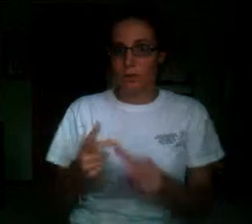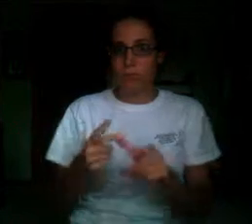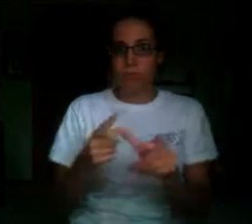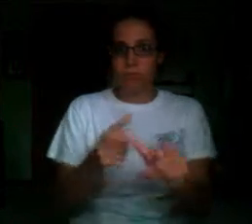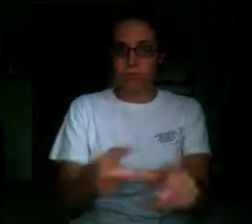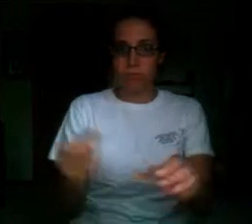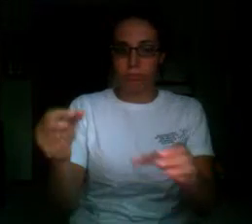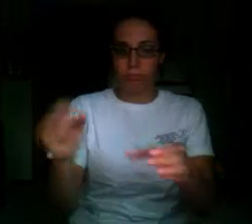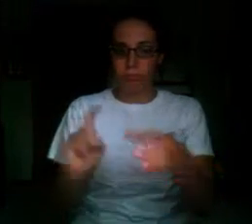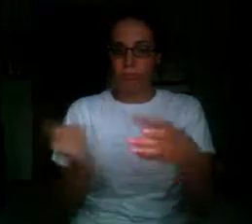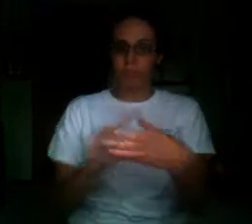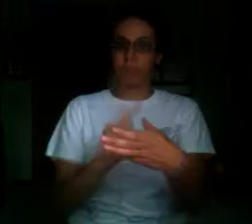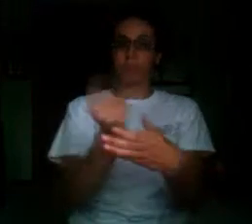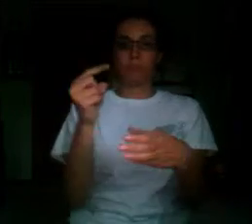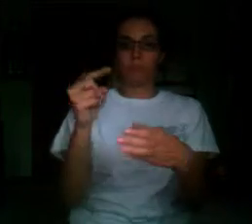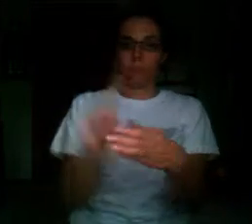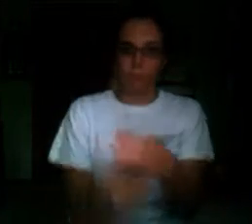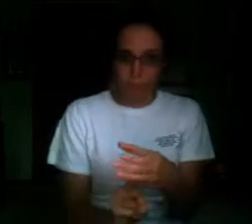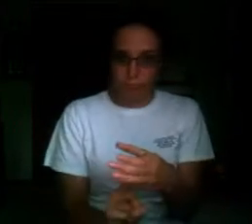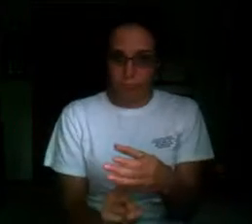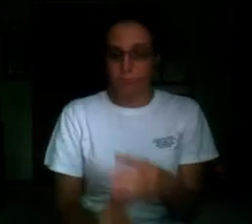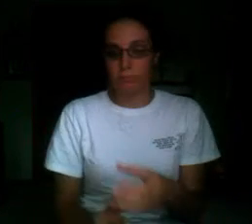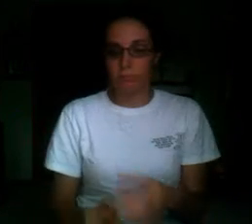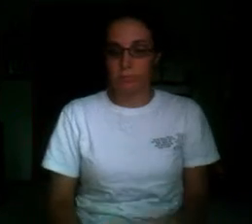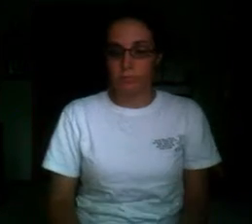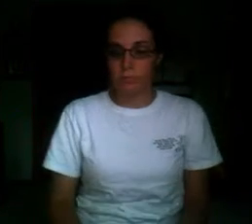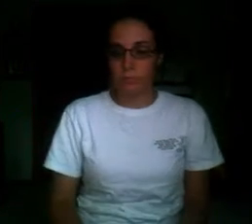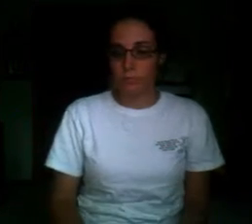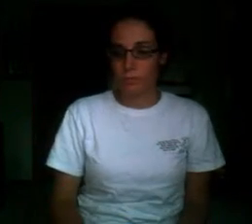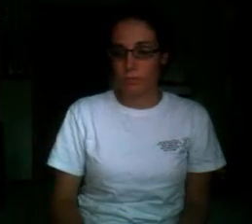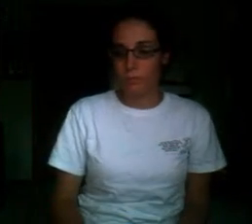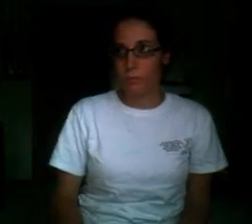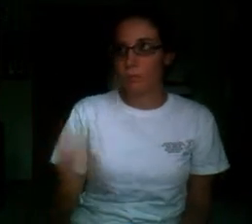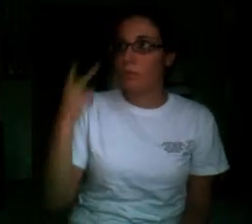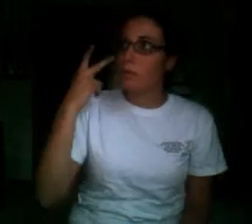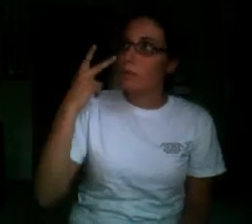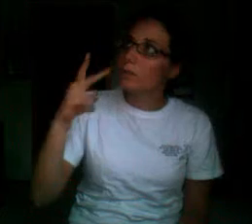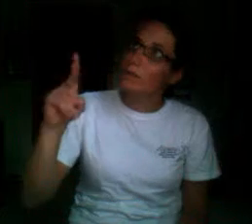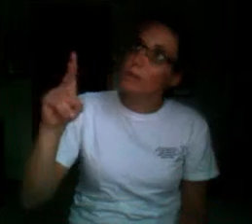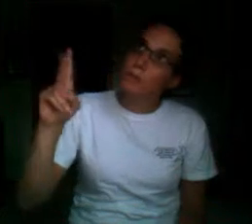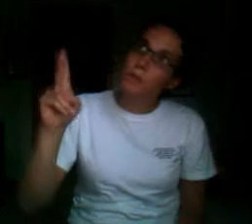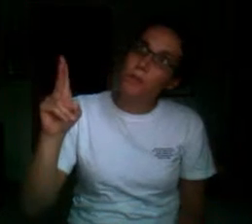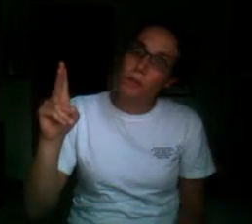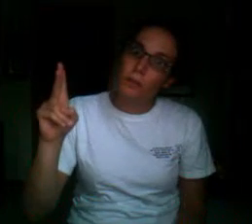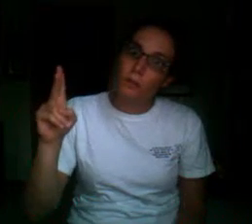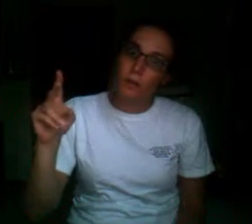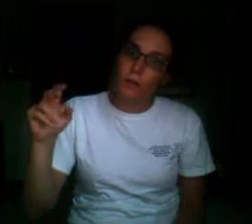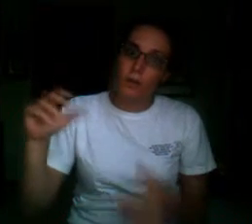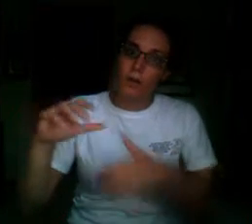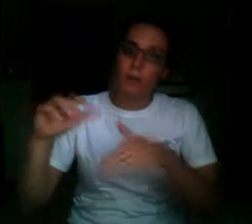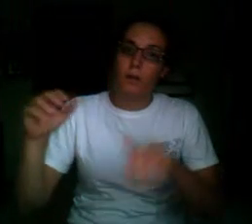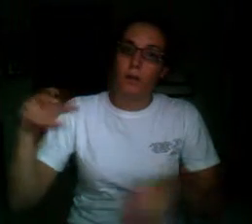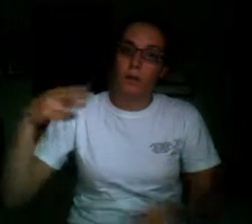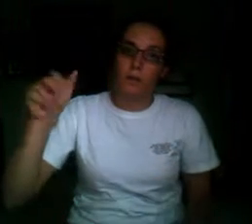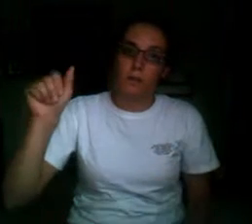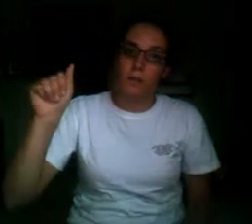holes. Then Laura saw a swift shadow and looked up at the eyes and the claws of a hawk overhead. But all the